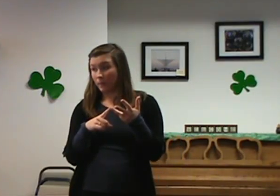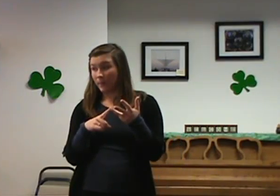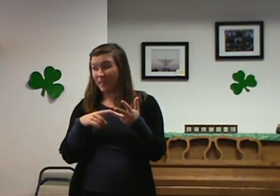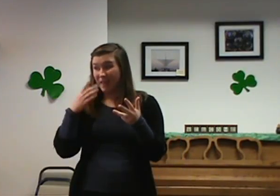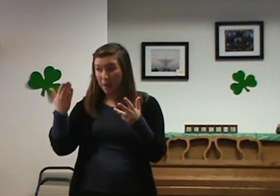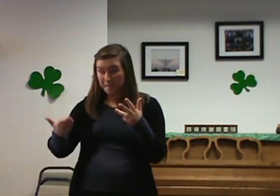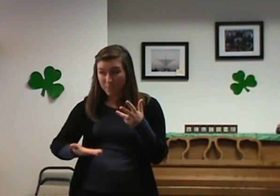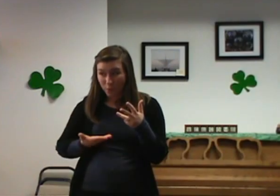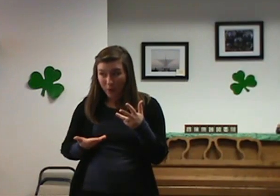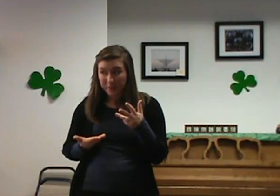connections with the